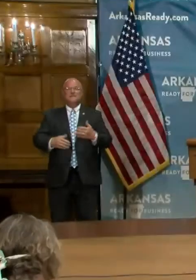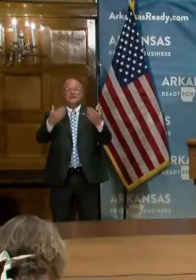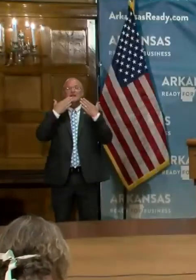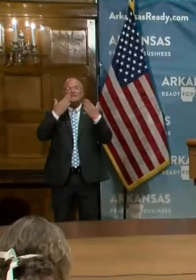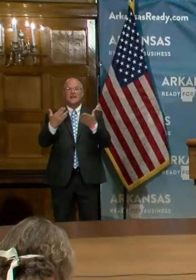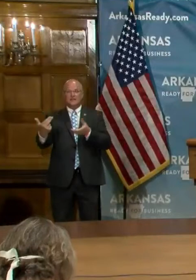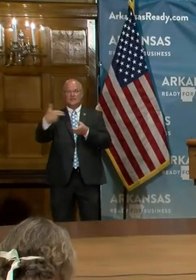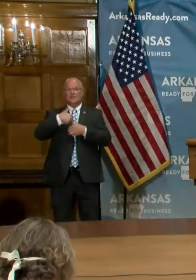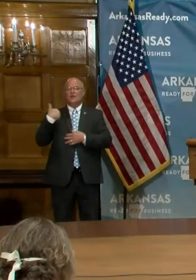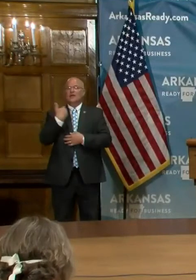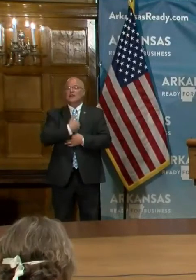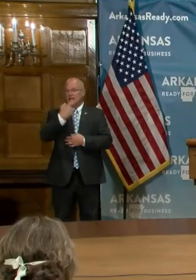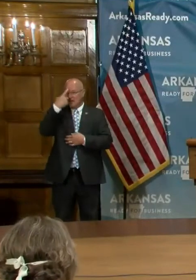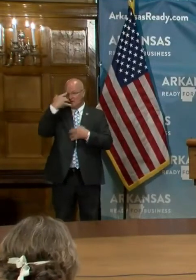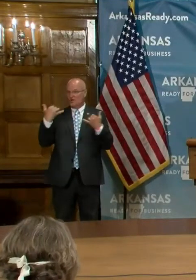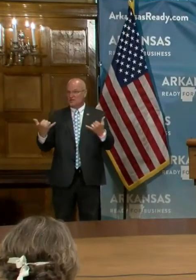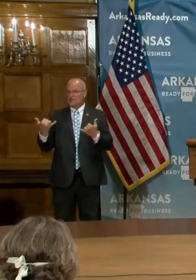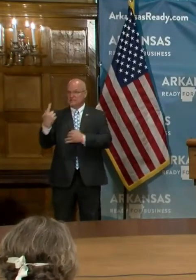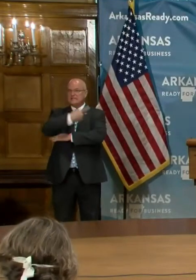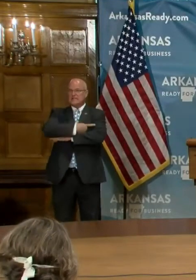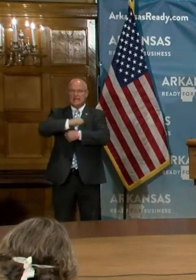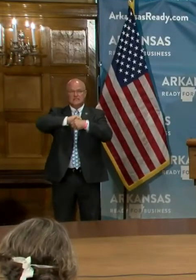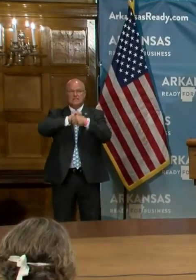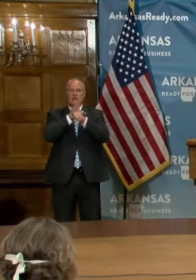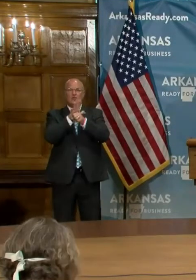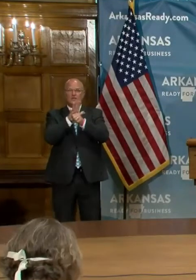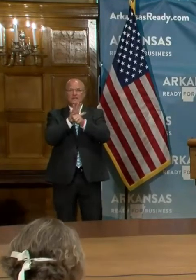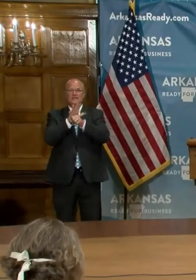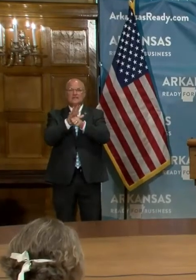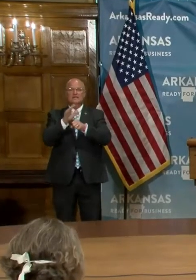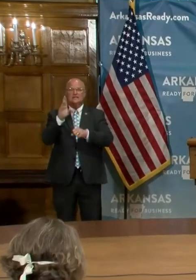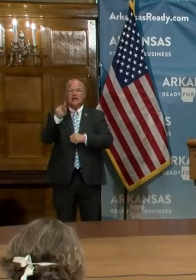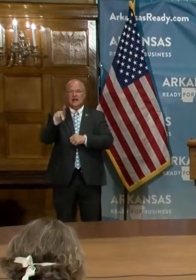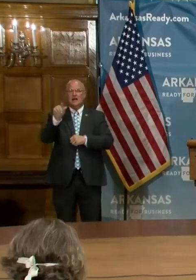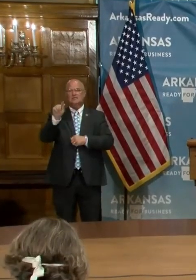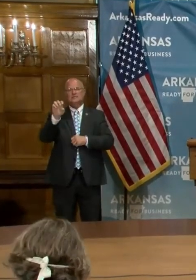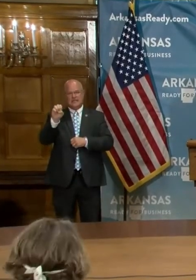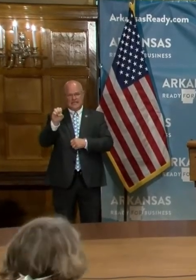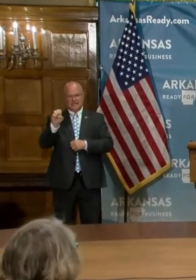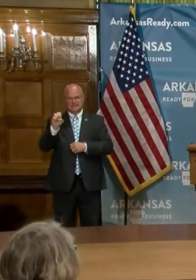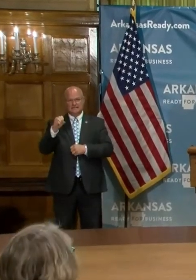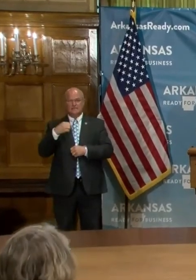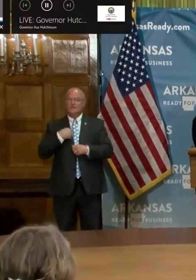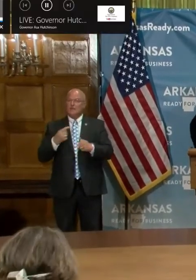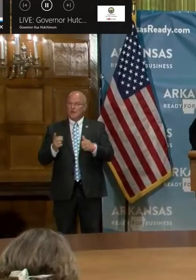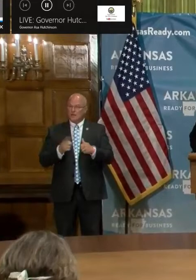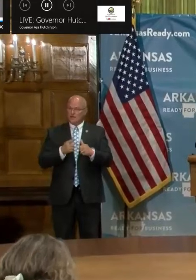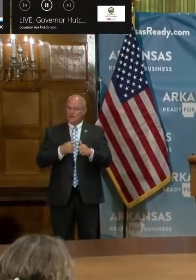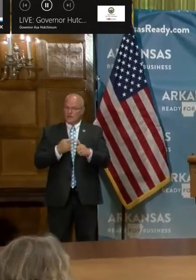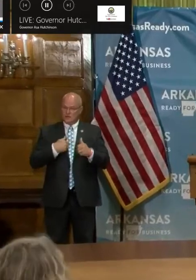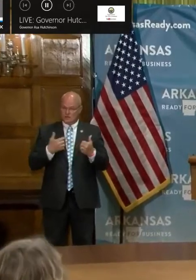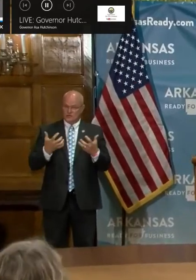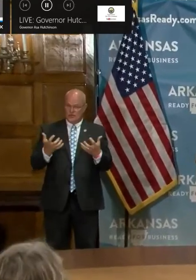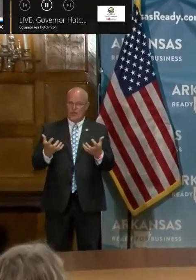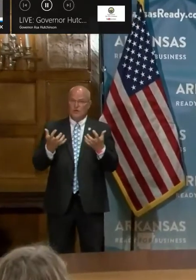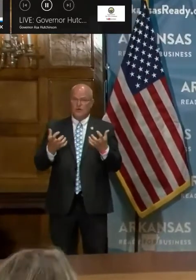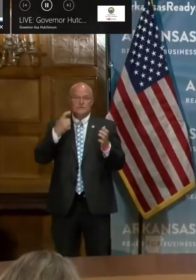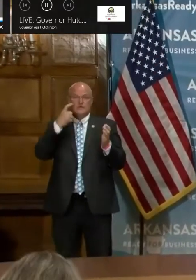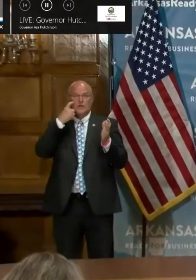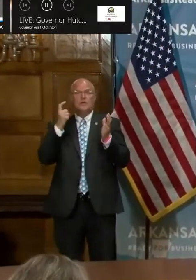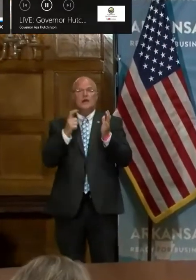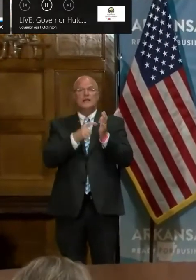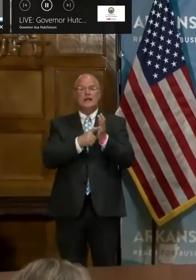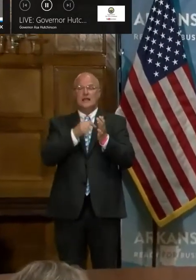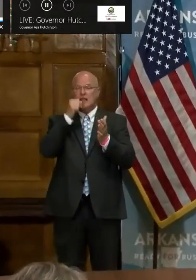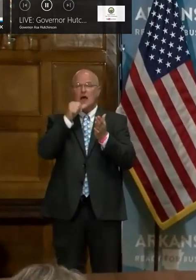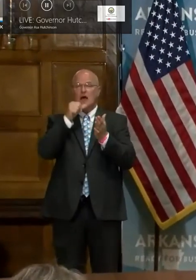Thank you for joining me for today's COVID-19 daily update. I first want to